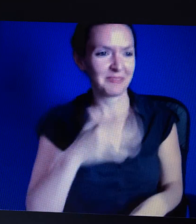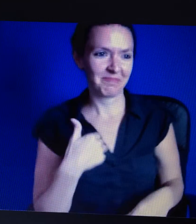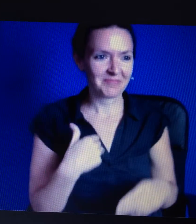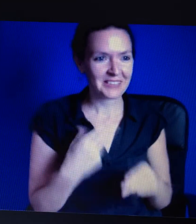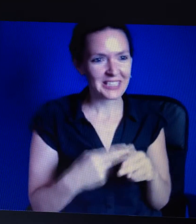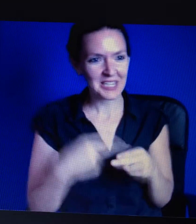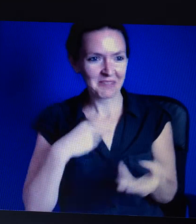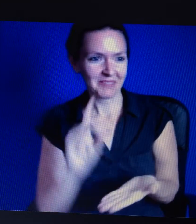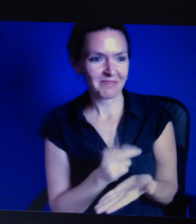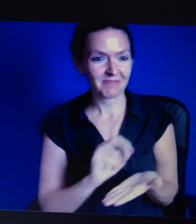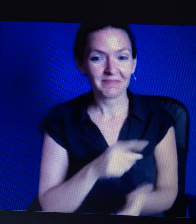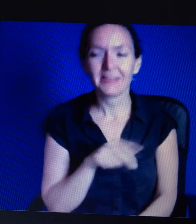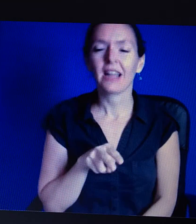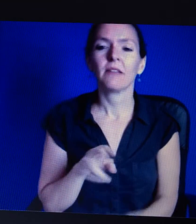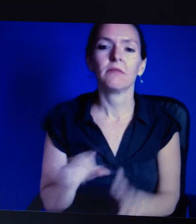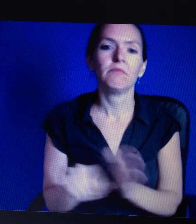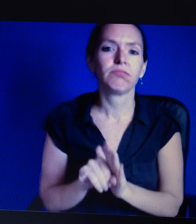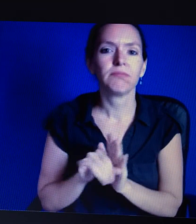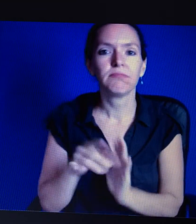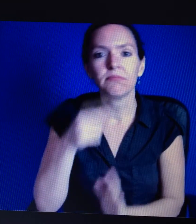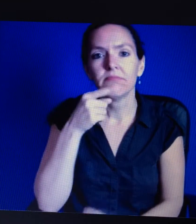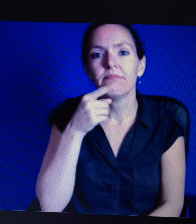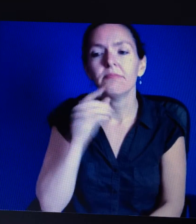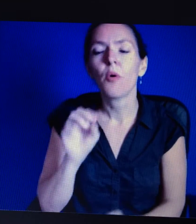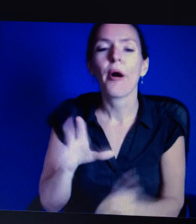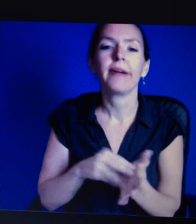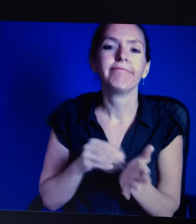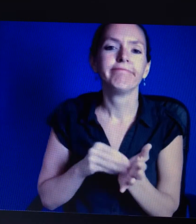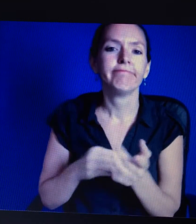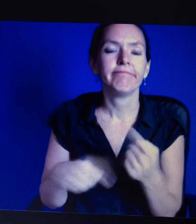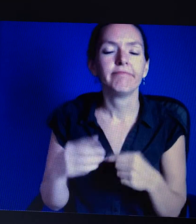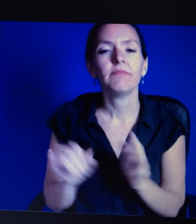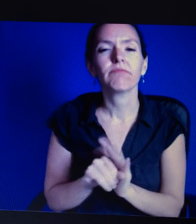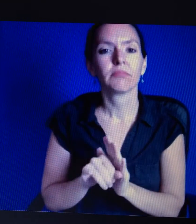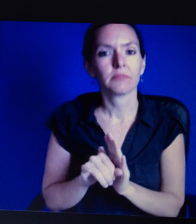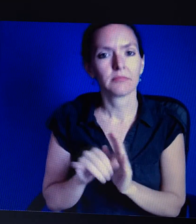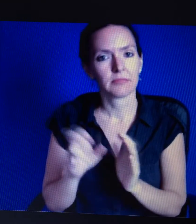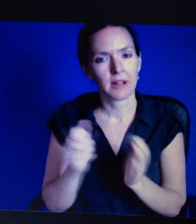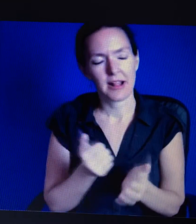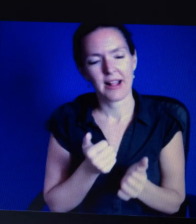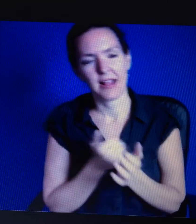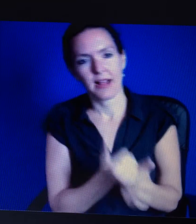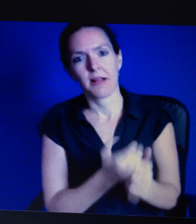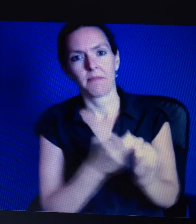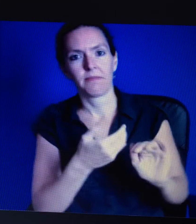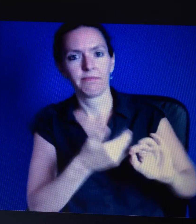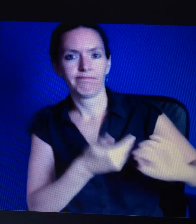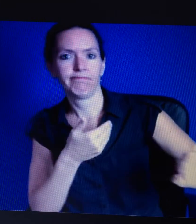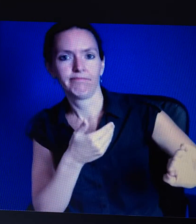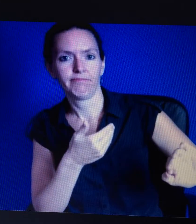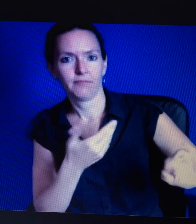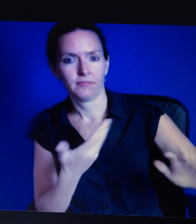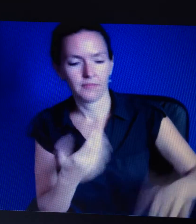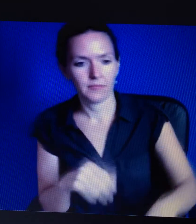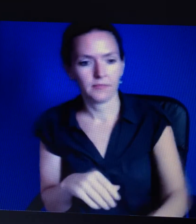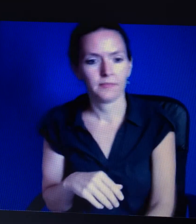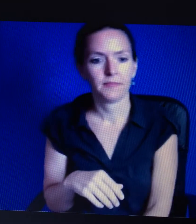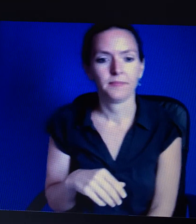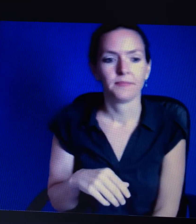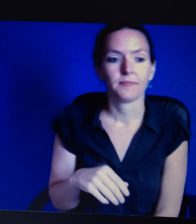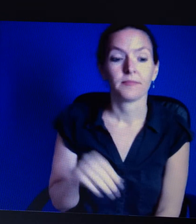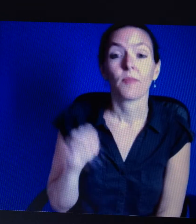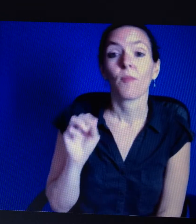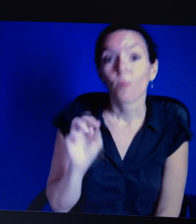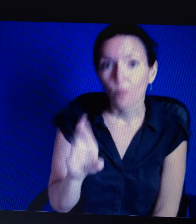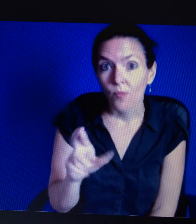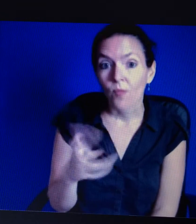so excited. When you meet another person, oh my gosh, my name is that. My name sign is this. But now I want